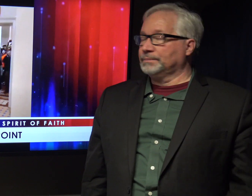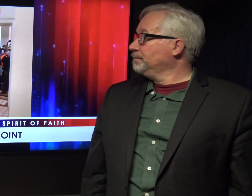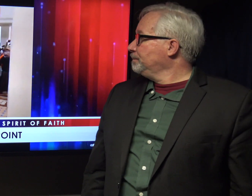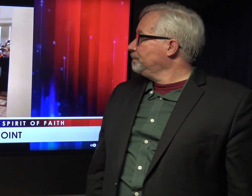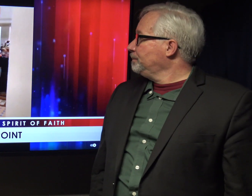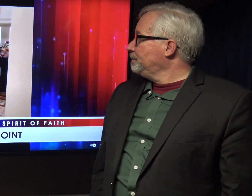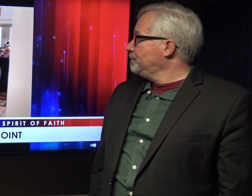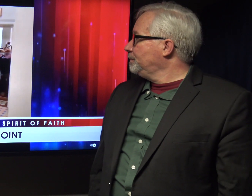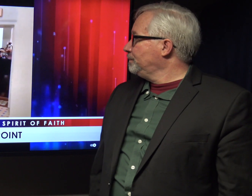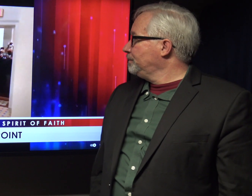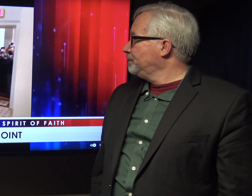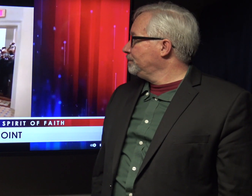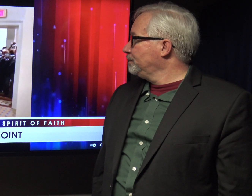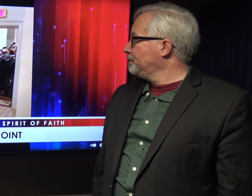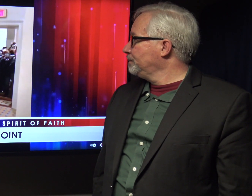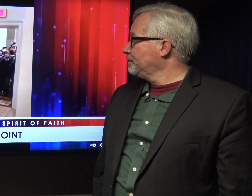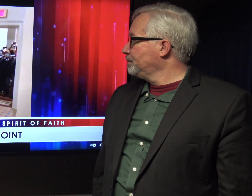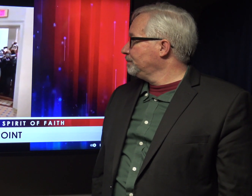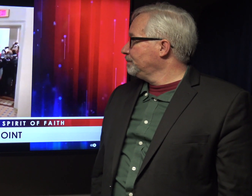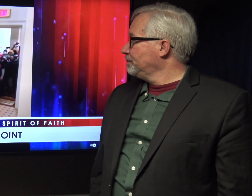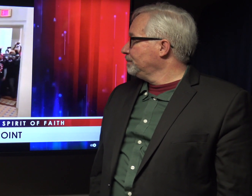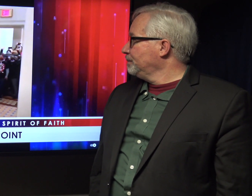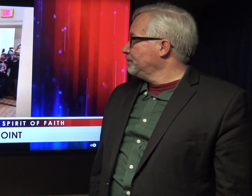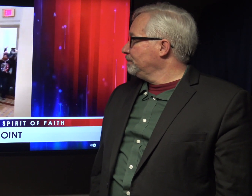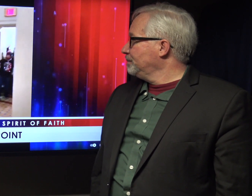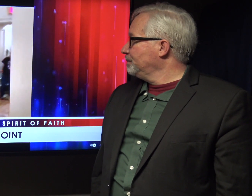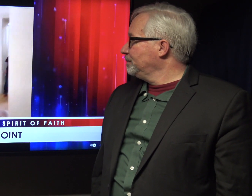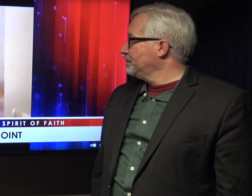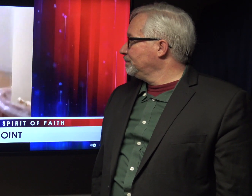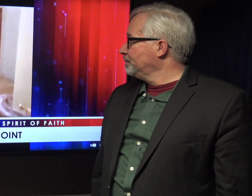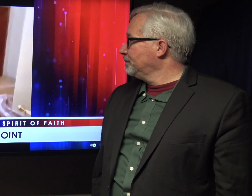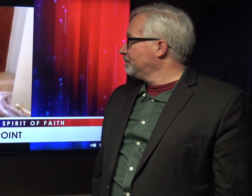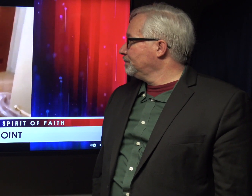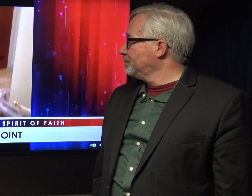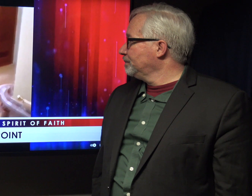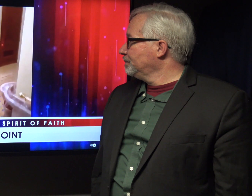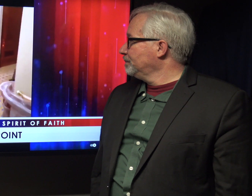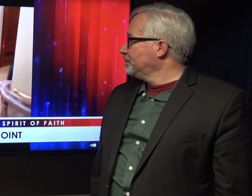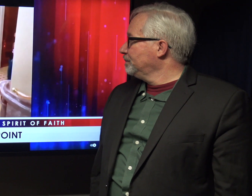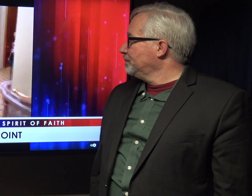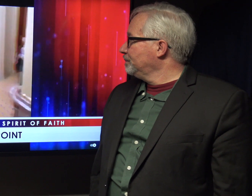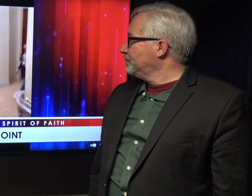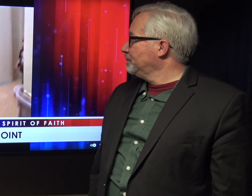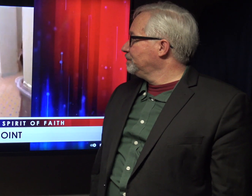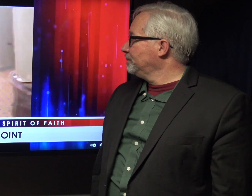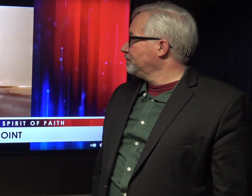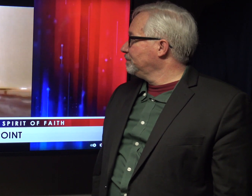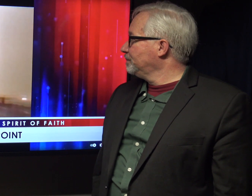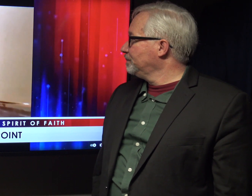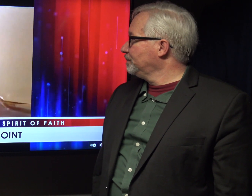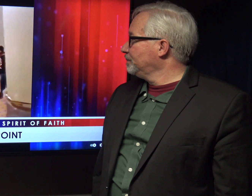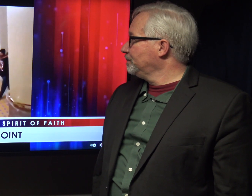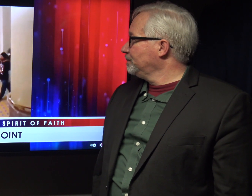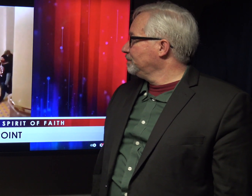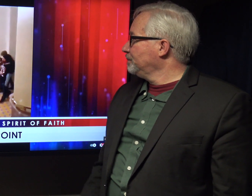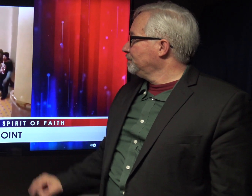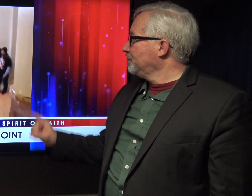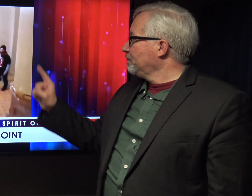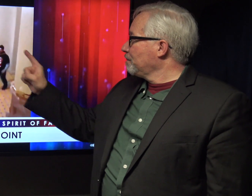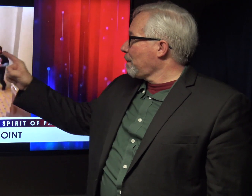through it. And he's coming in, they're coming up. Now watch what comes over. Whoops,